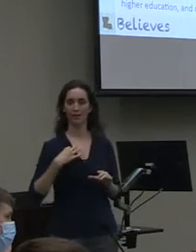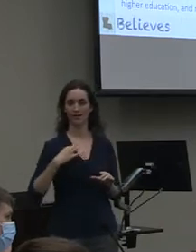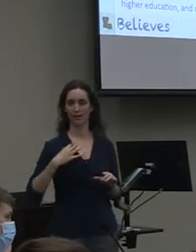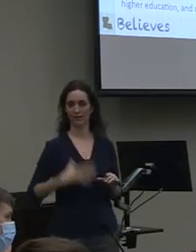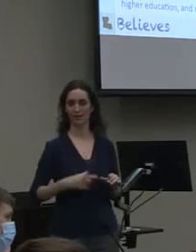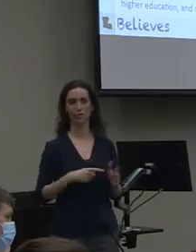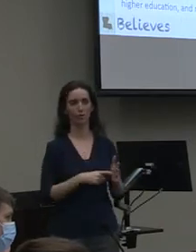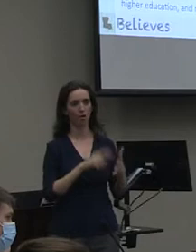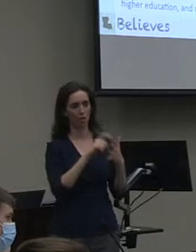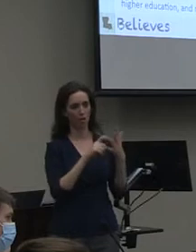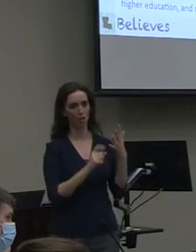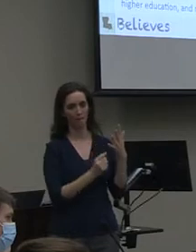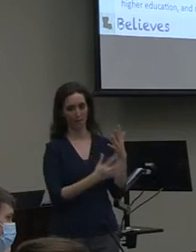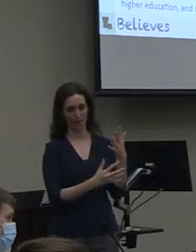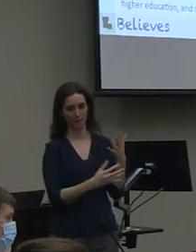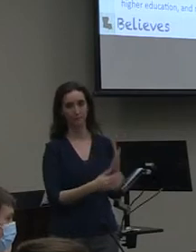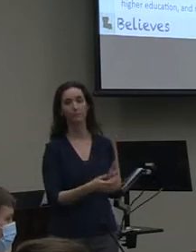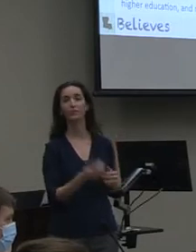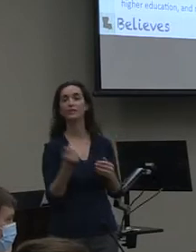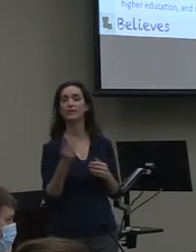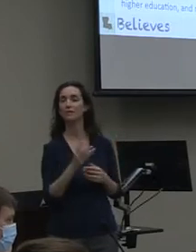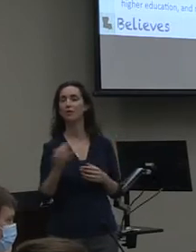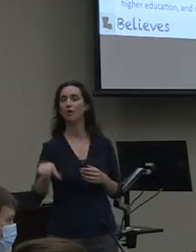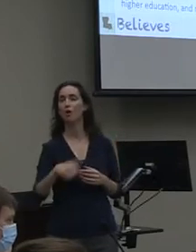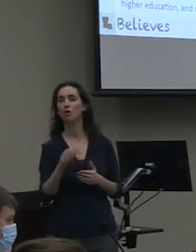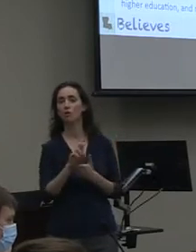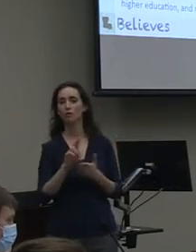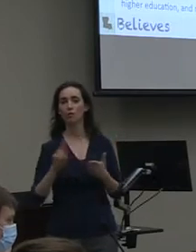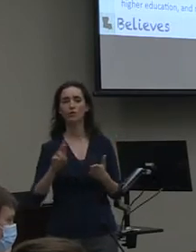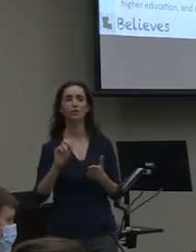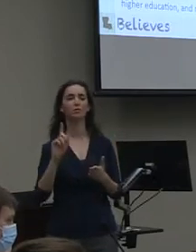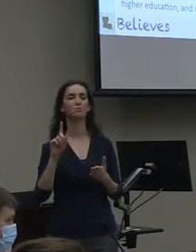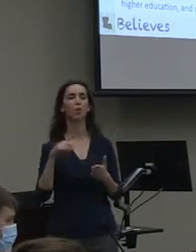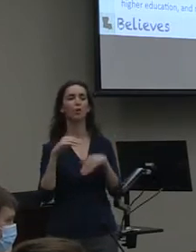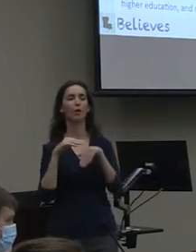candidates, whereas several other universities